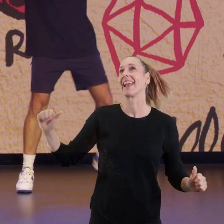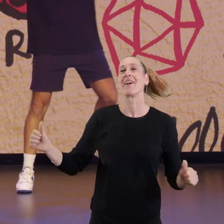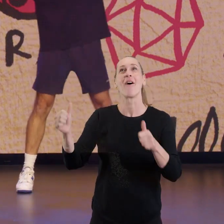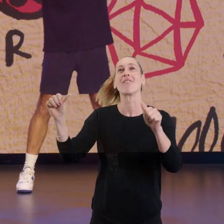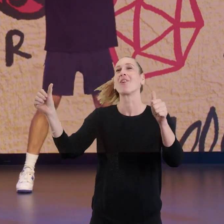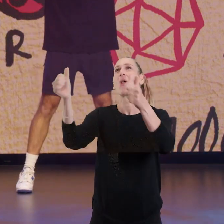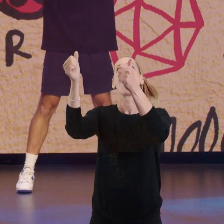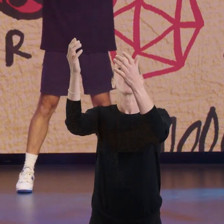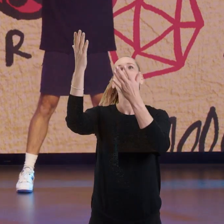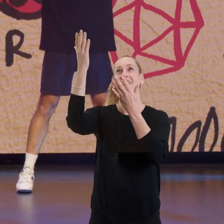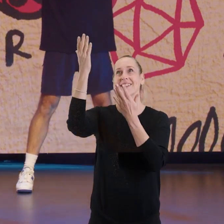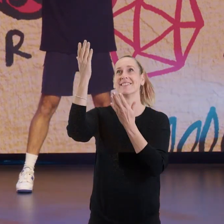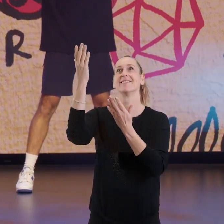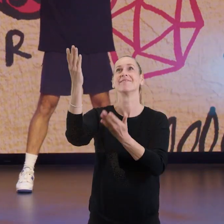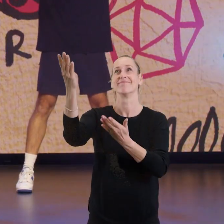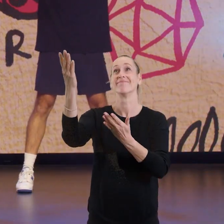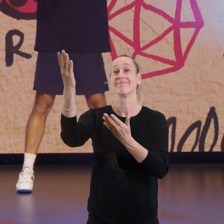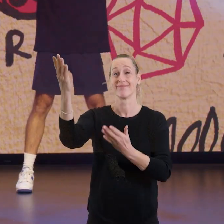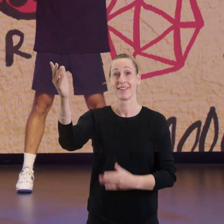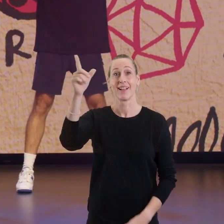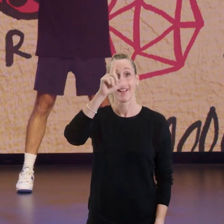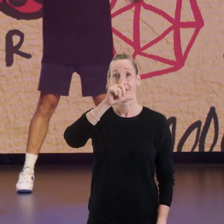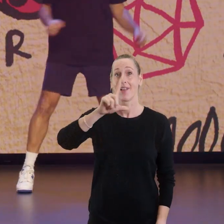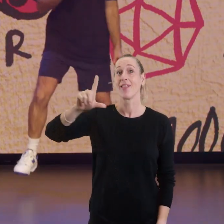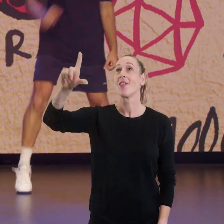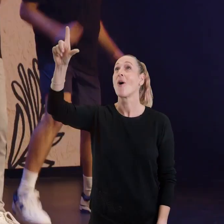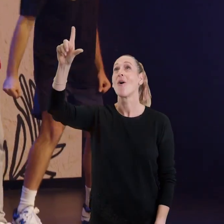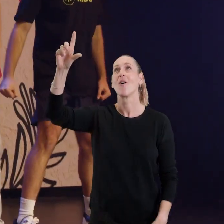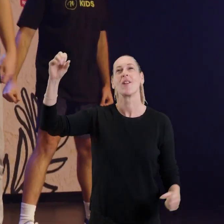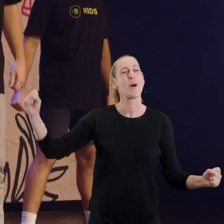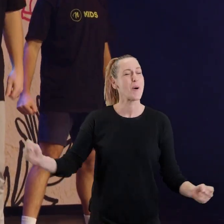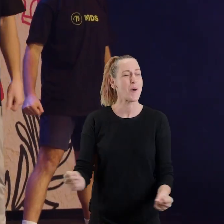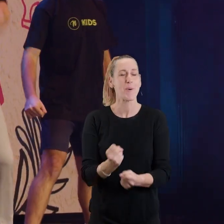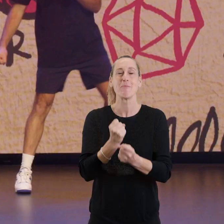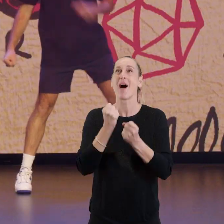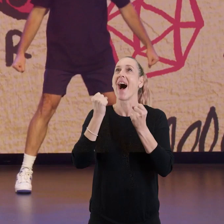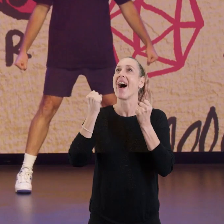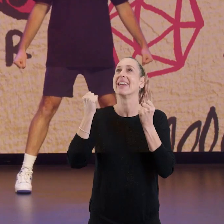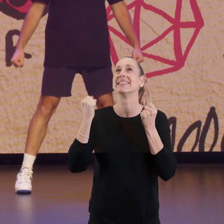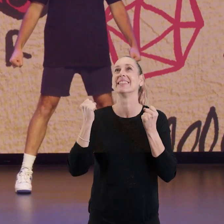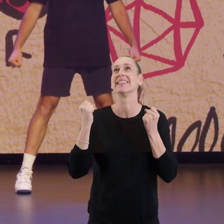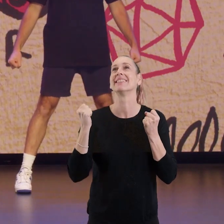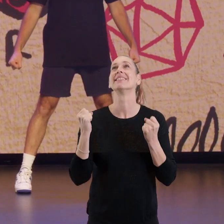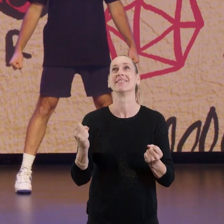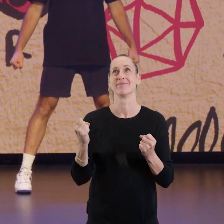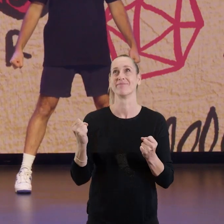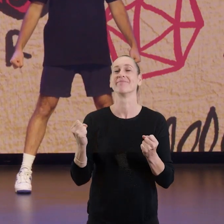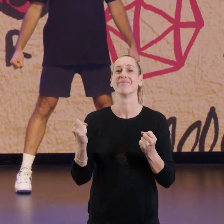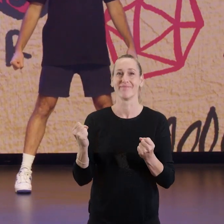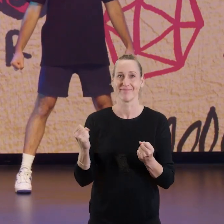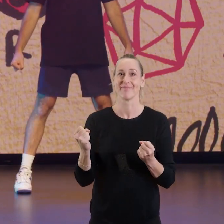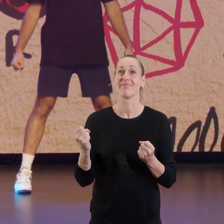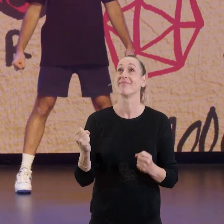the King of glory. The Lord Almighty.